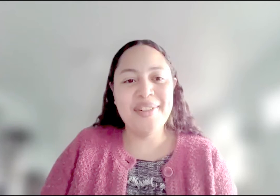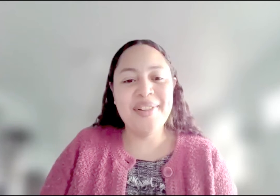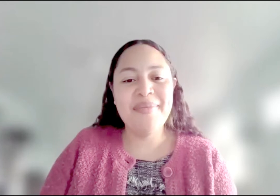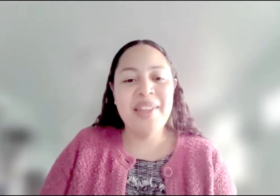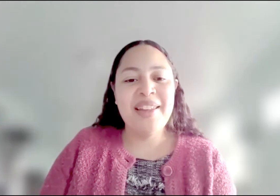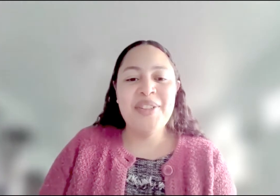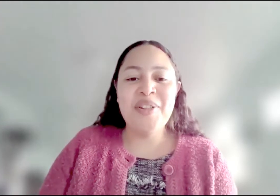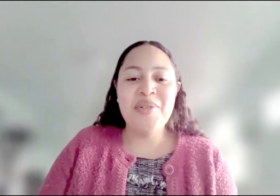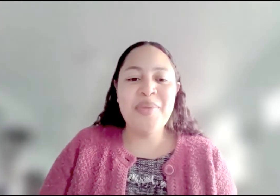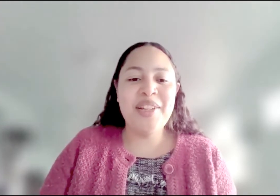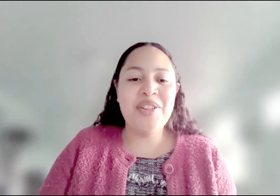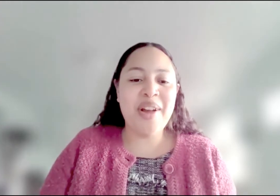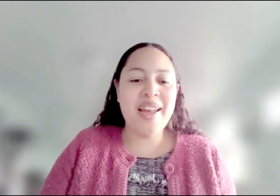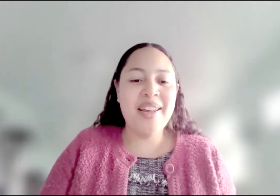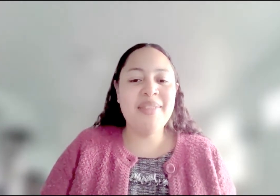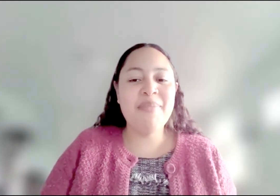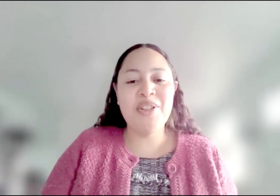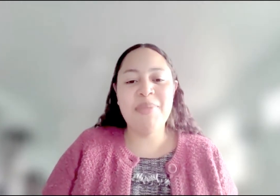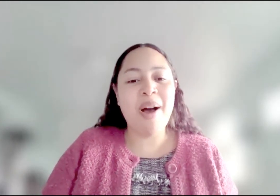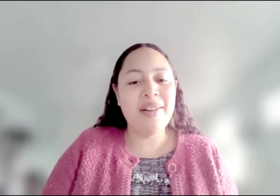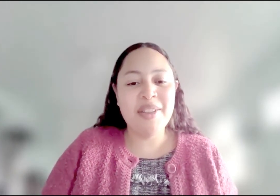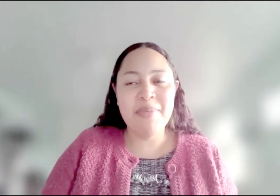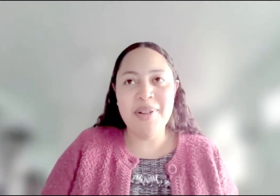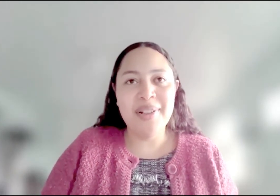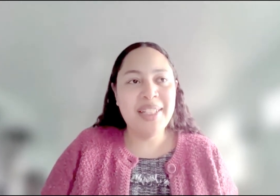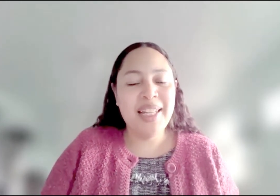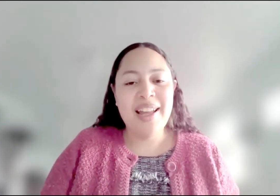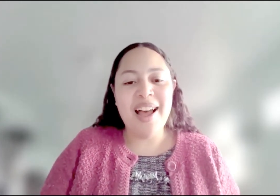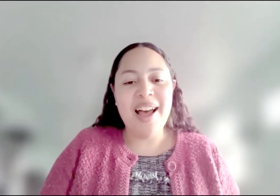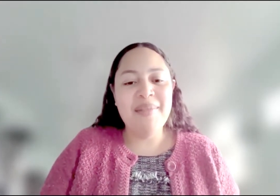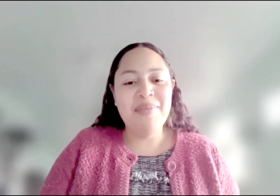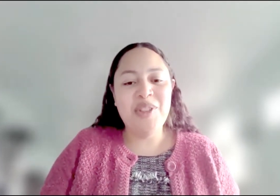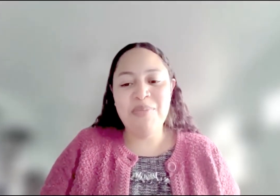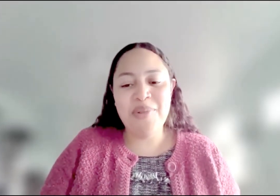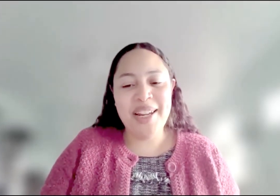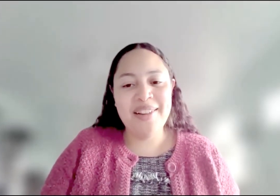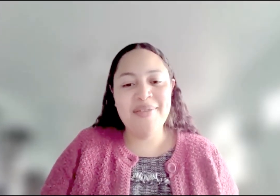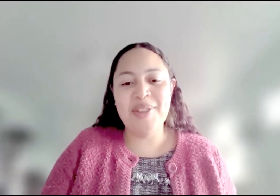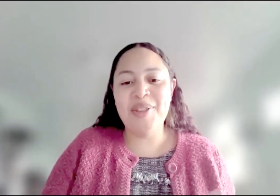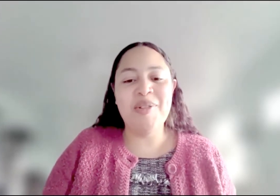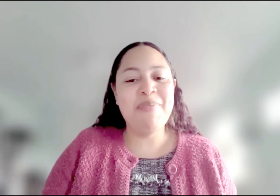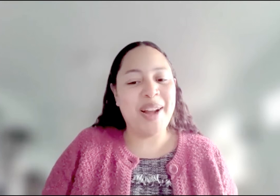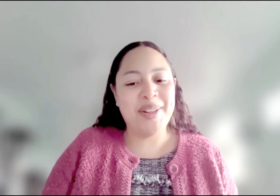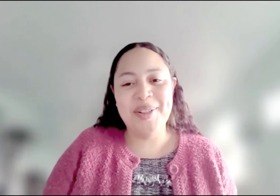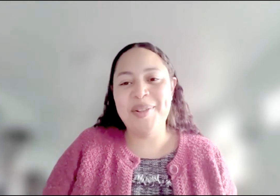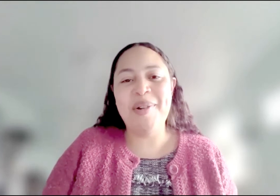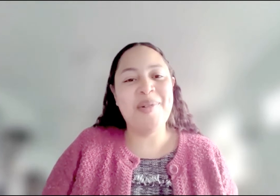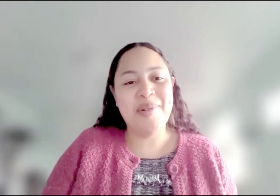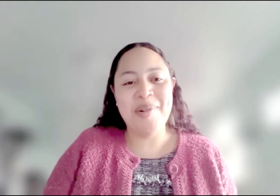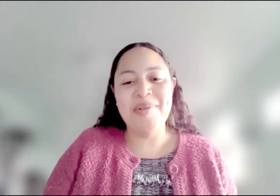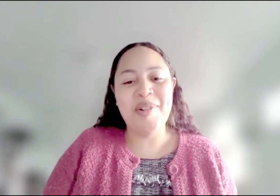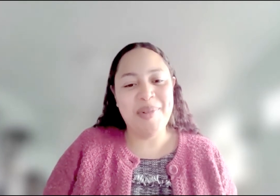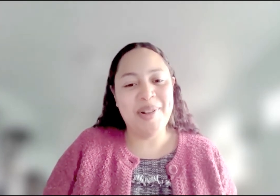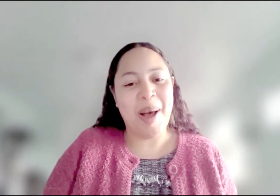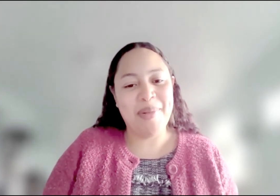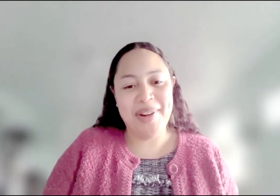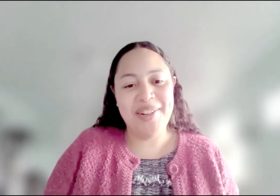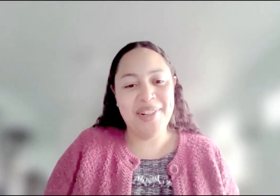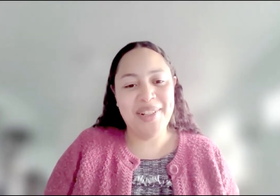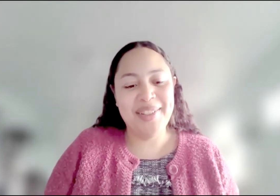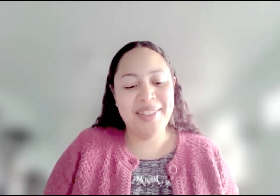to kinder. So we try as much as possible to bring the school back to quote unquote